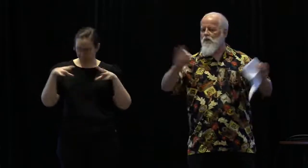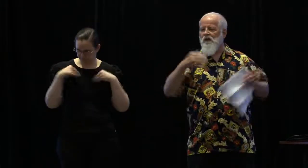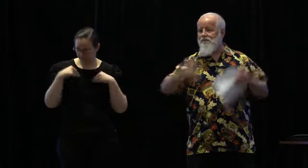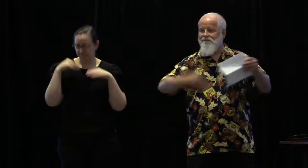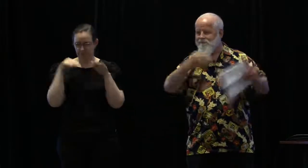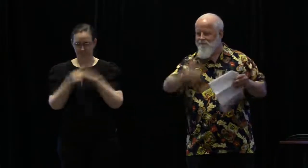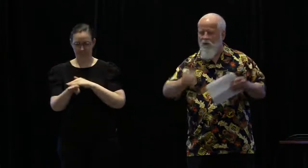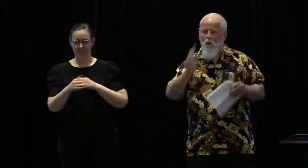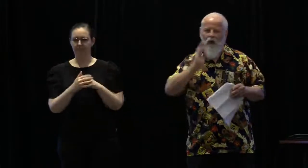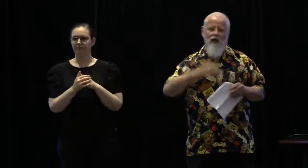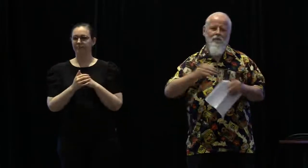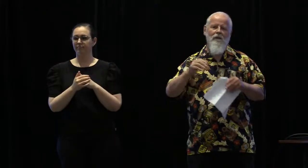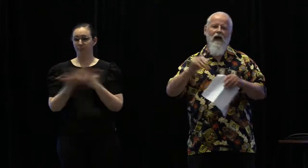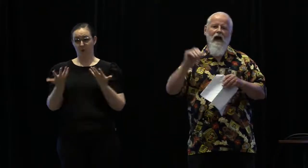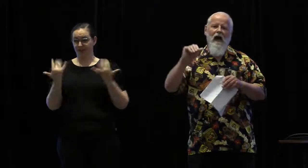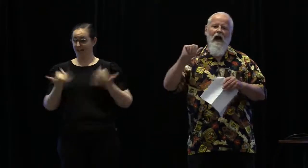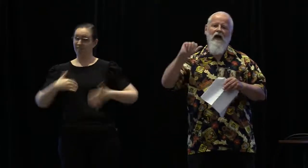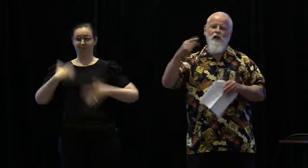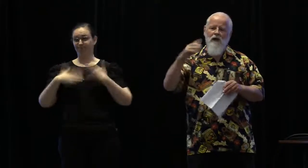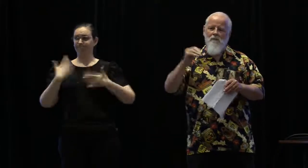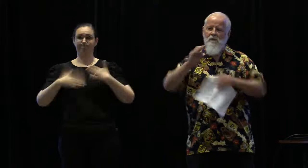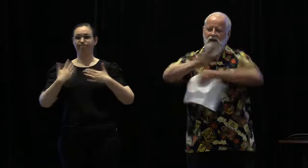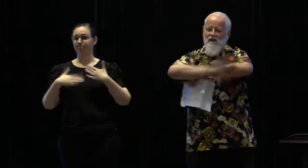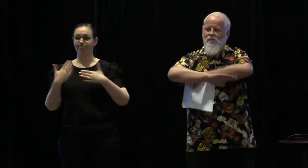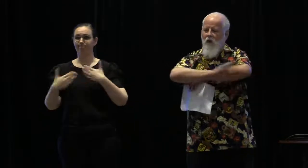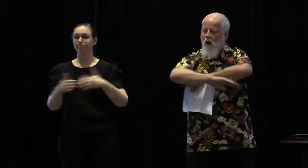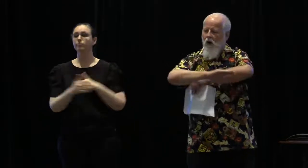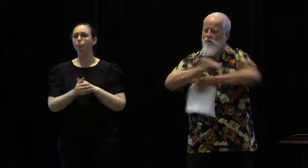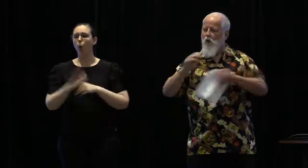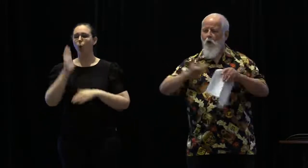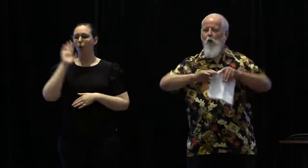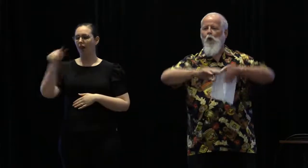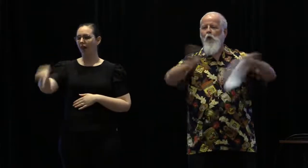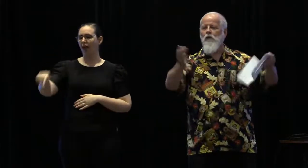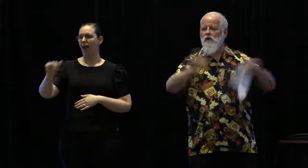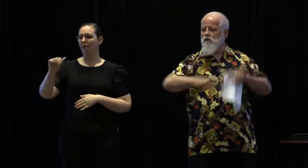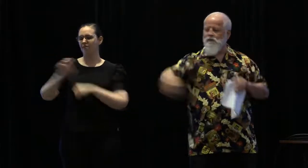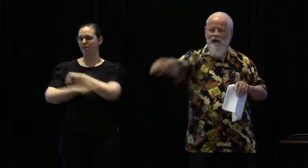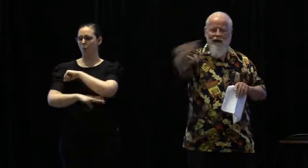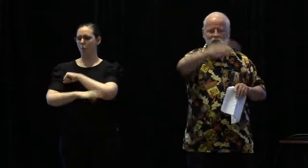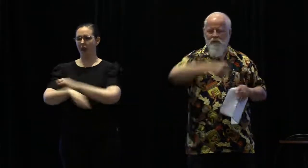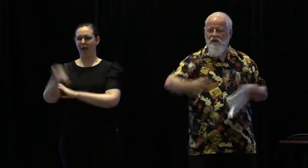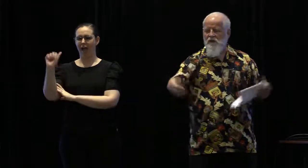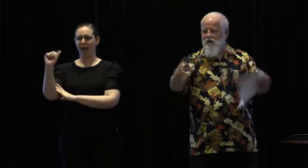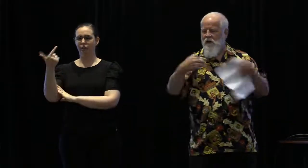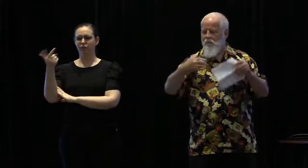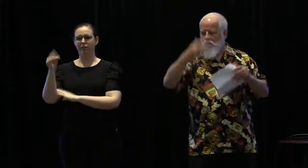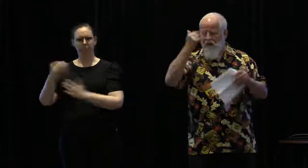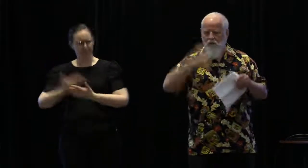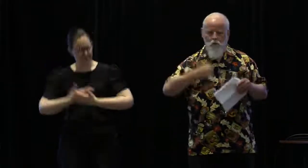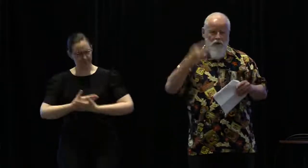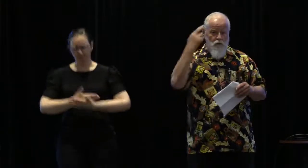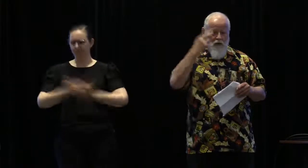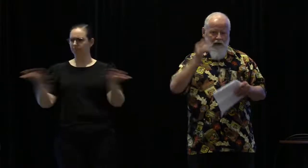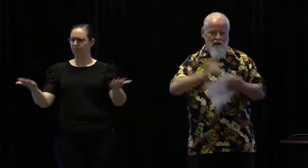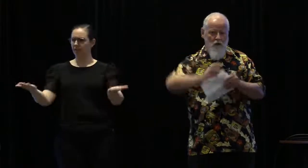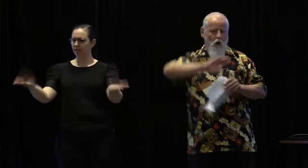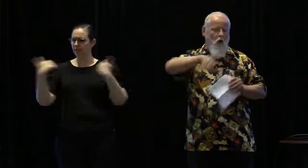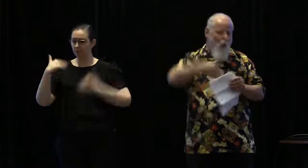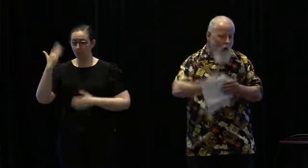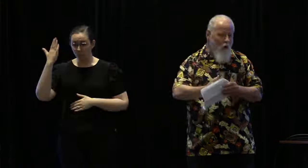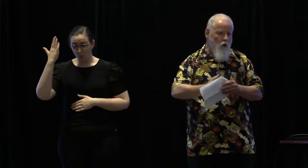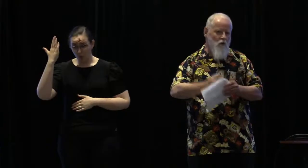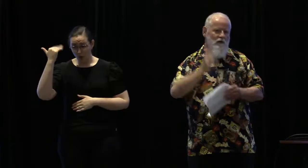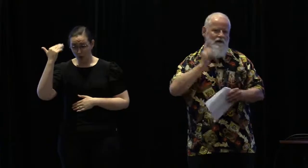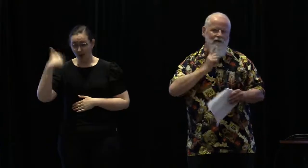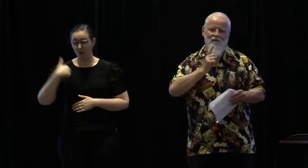meeting, get together, move forward on how we were going to go. We held our AGM in the fall, where we put out a